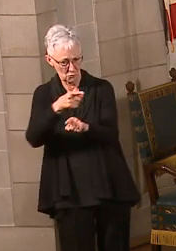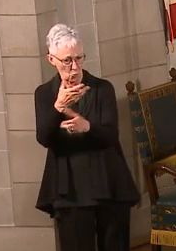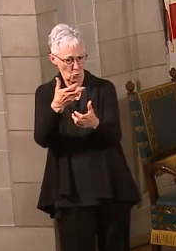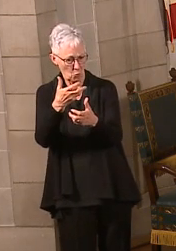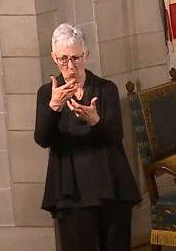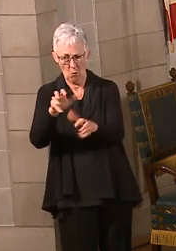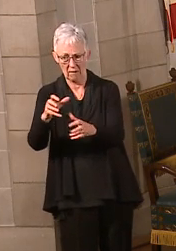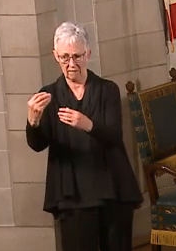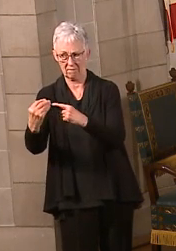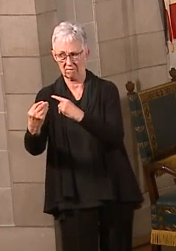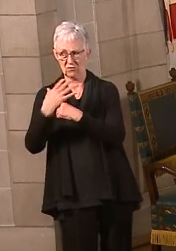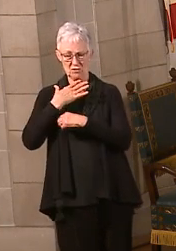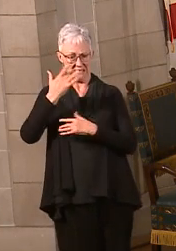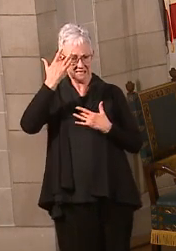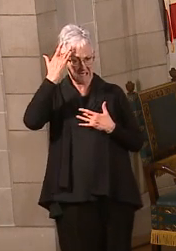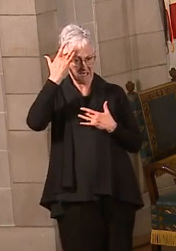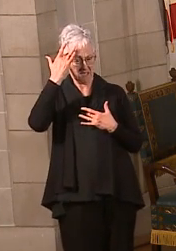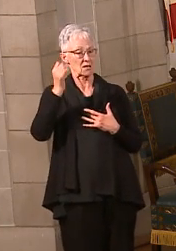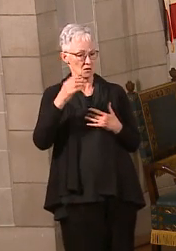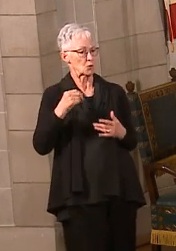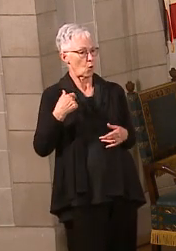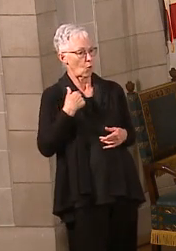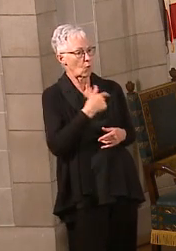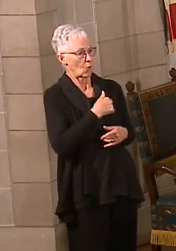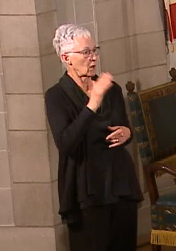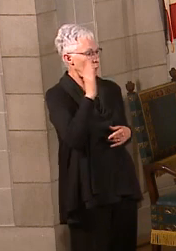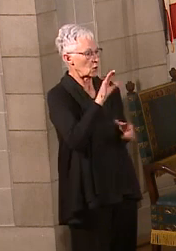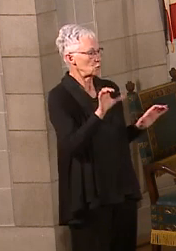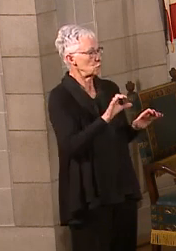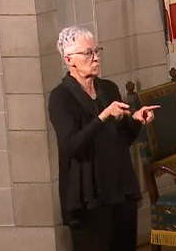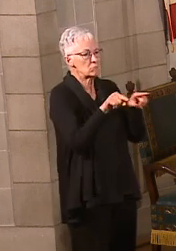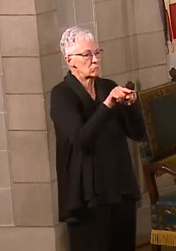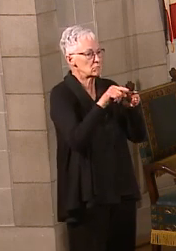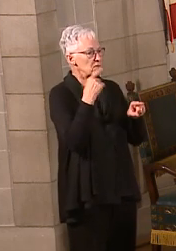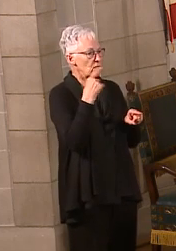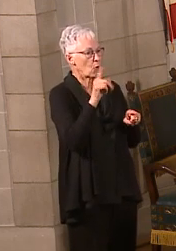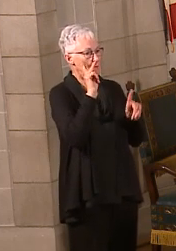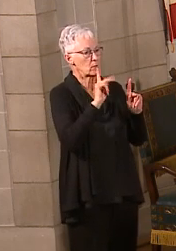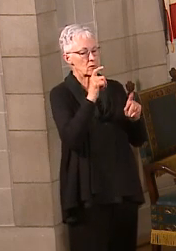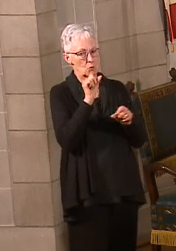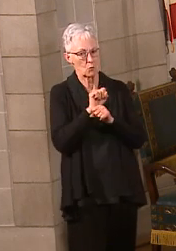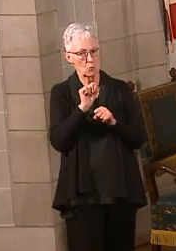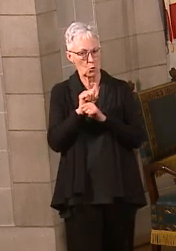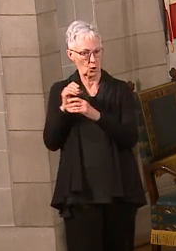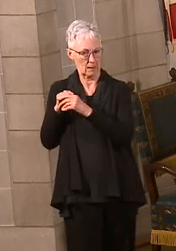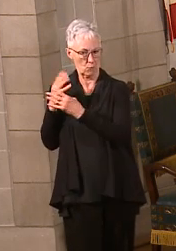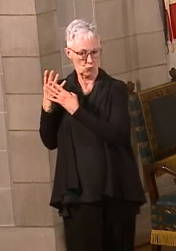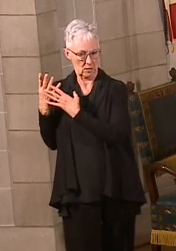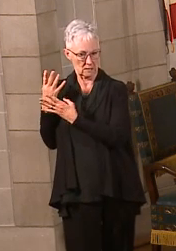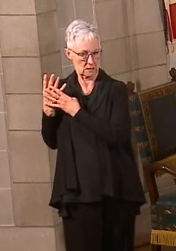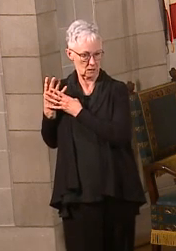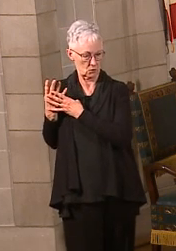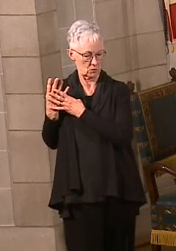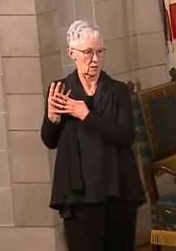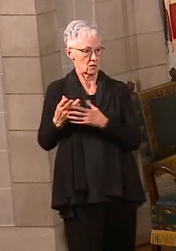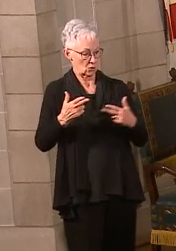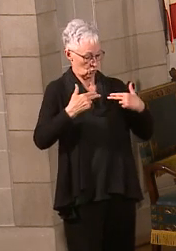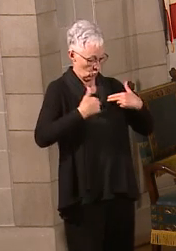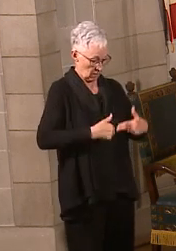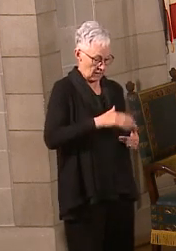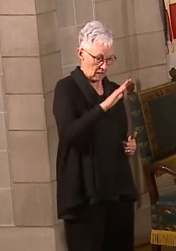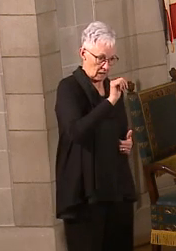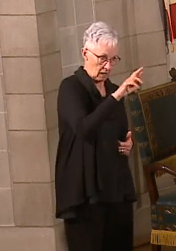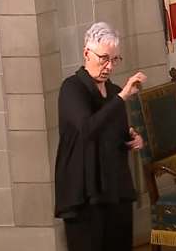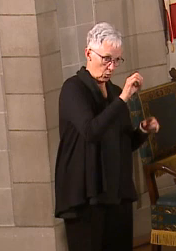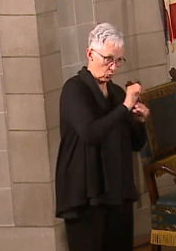available to correctional officers to be able to do the same sort of thing. The whole idea is these folks are on the front lines, whether it's our healthcare workers, our